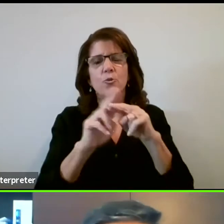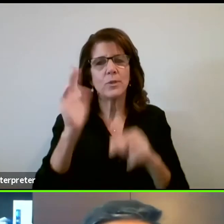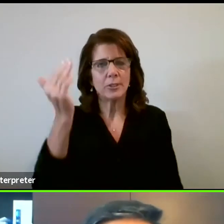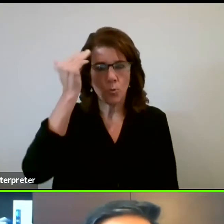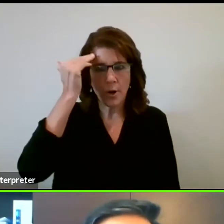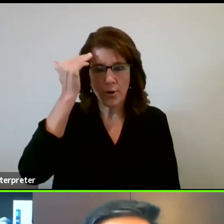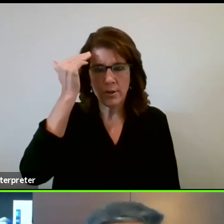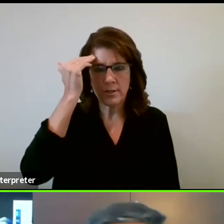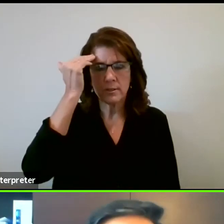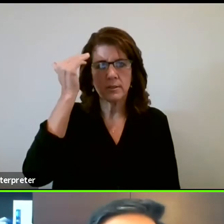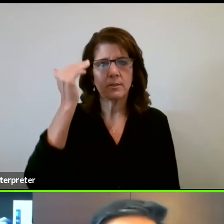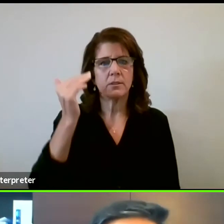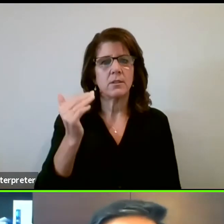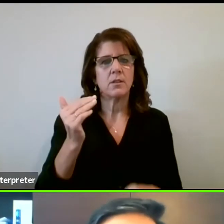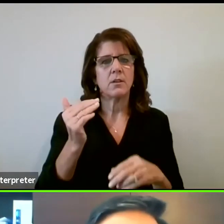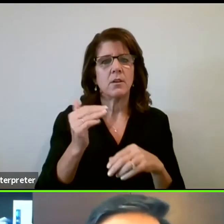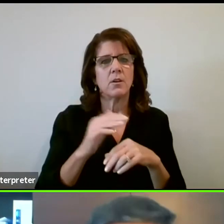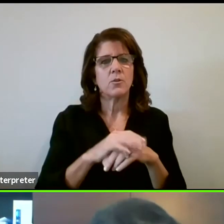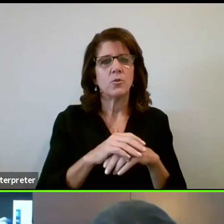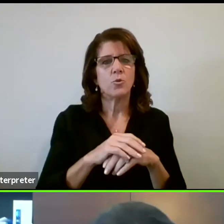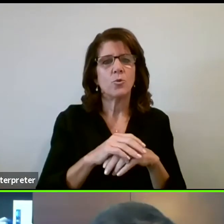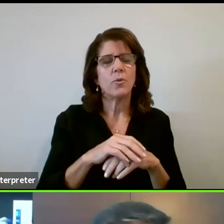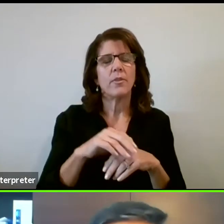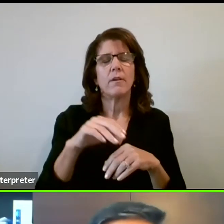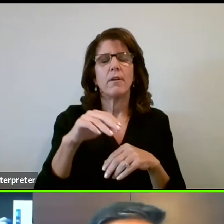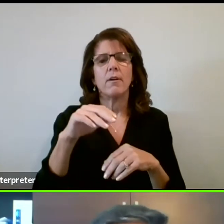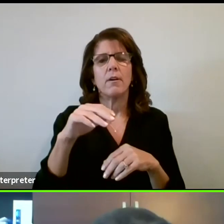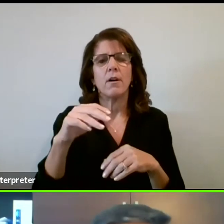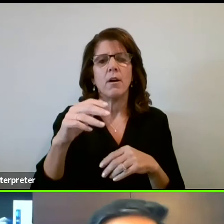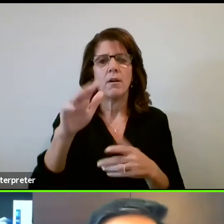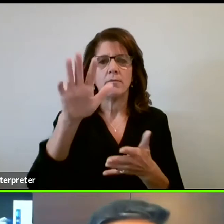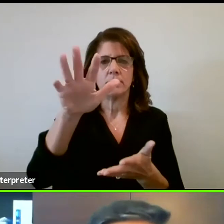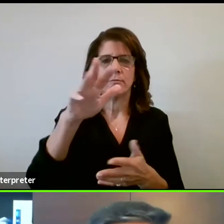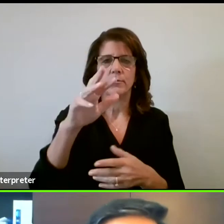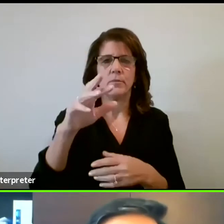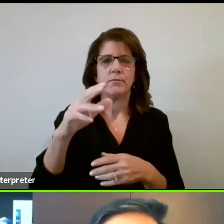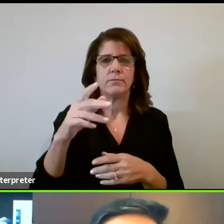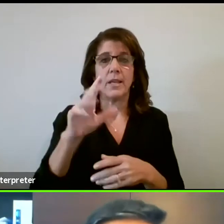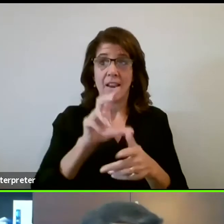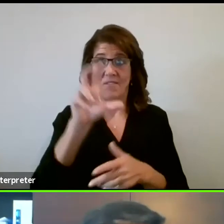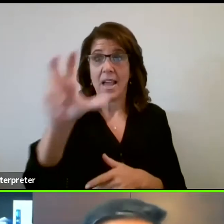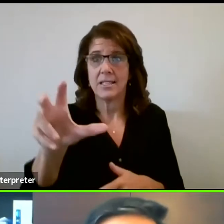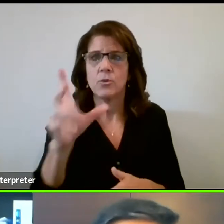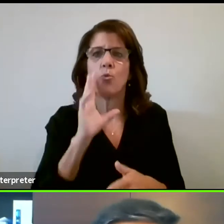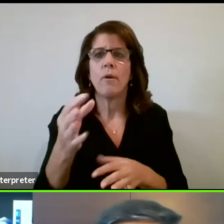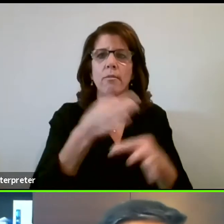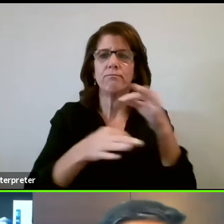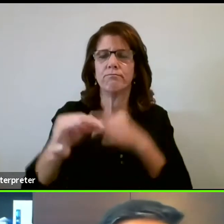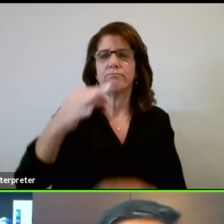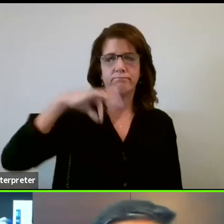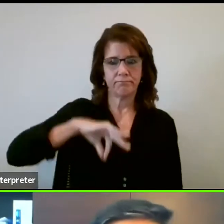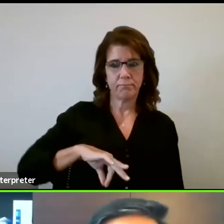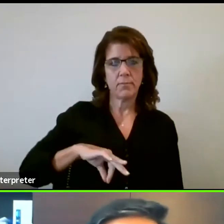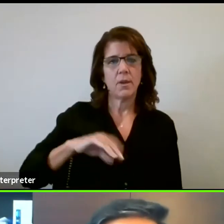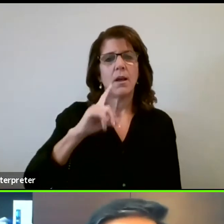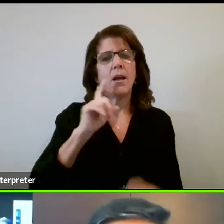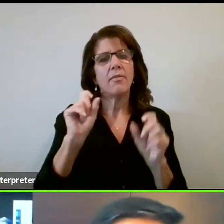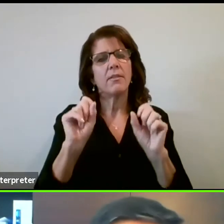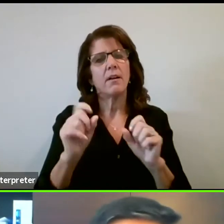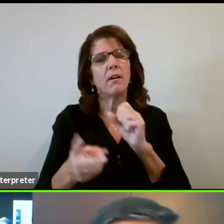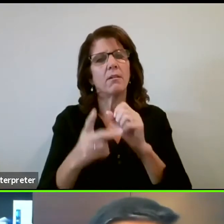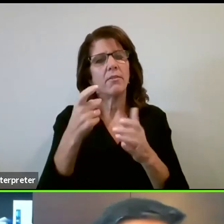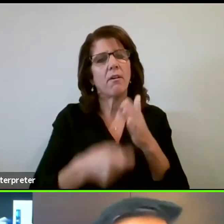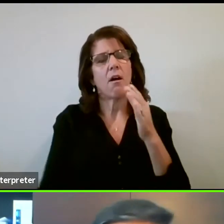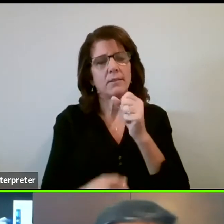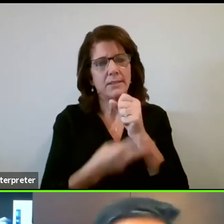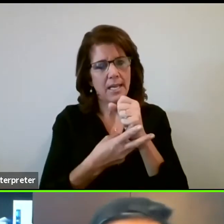the potential return on investment in terms of potential cost savings on